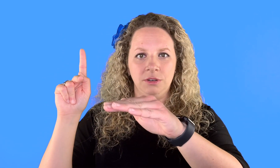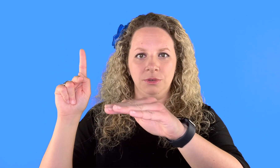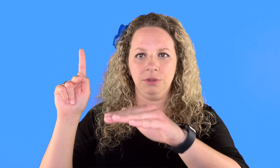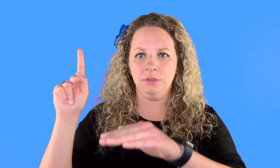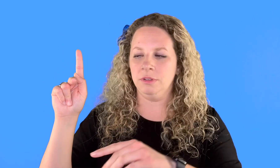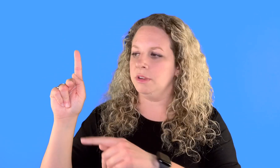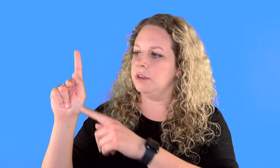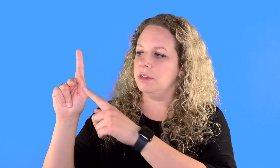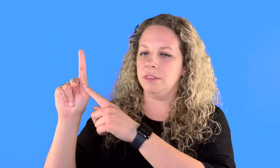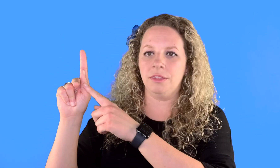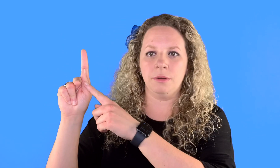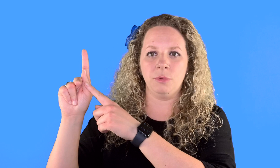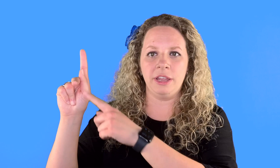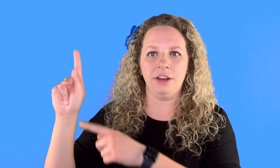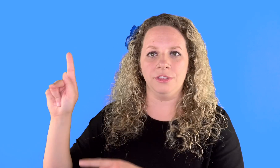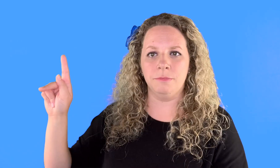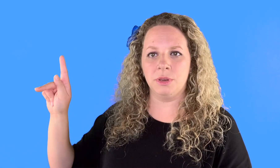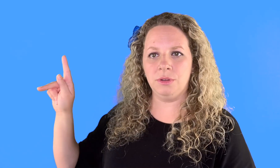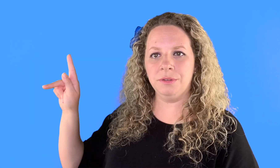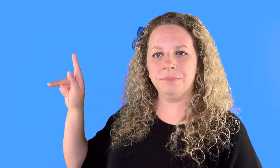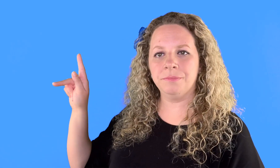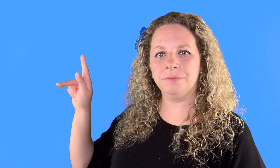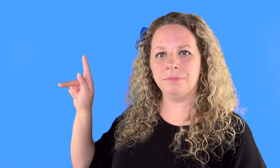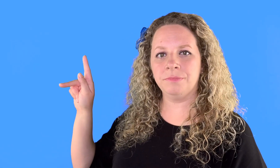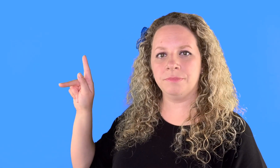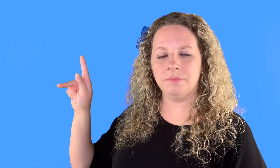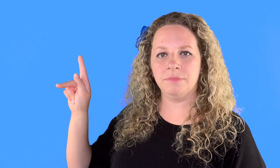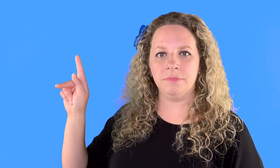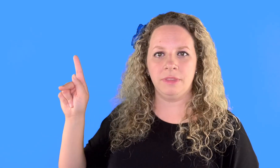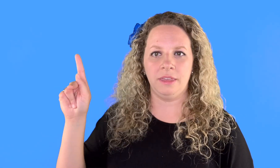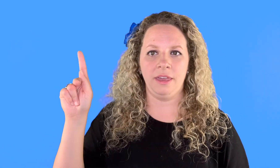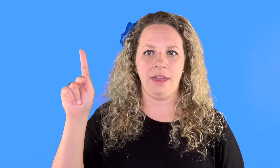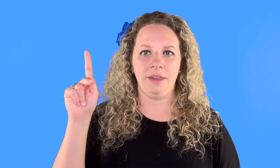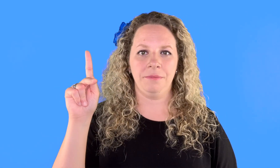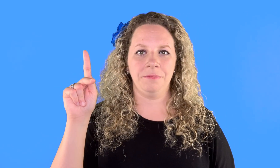horizontal, thumb right here in the middle. K.